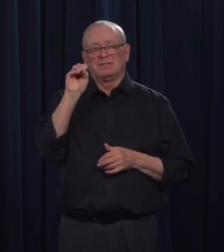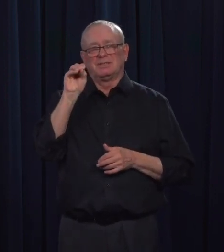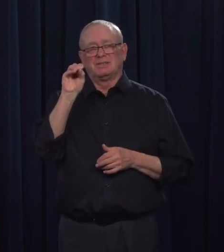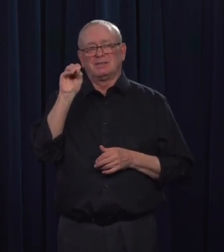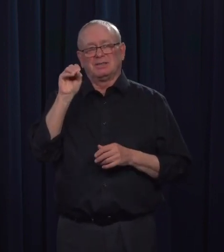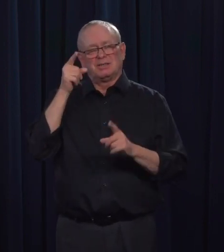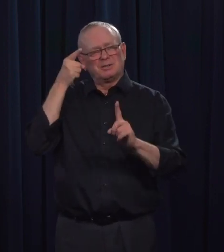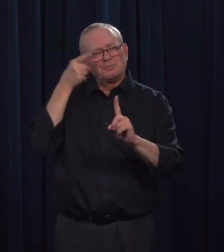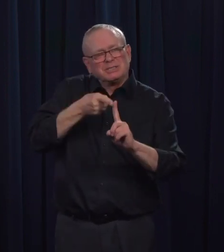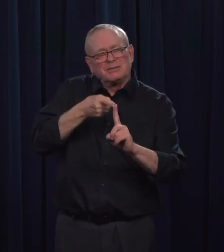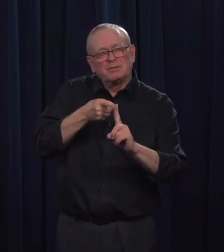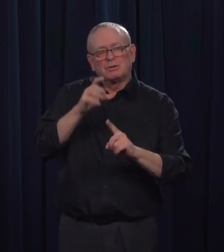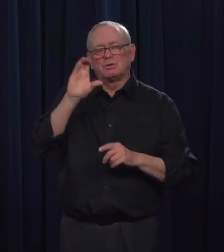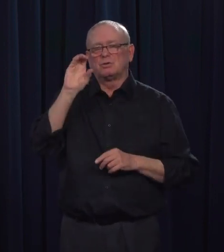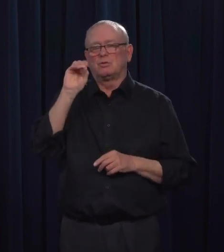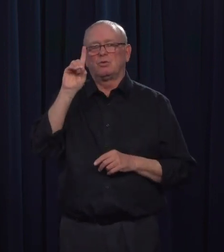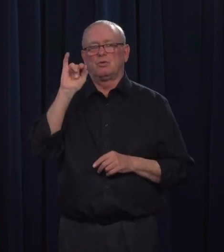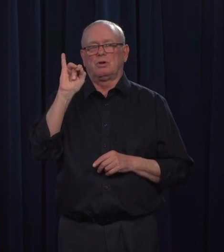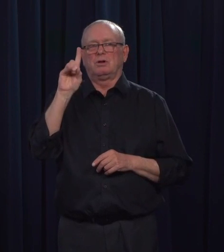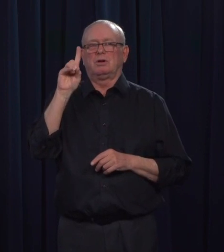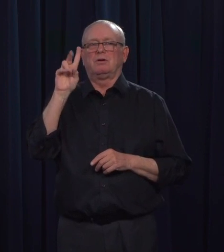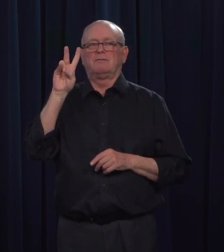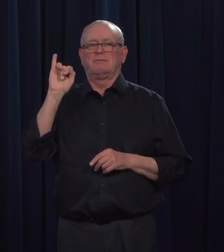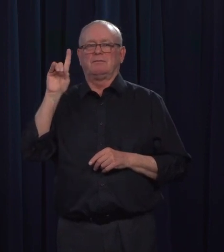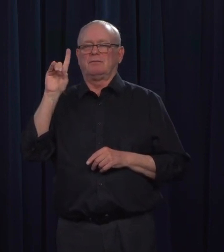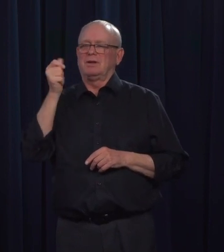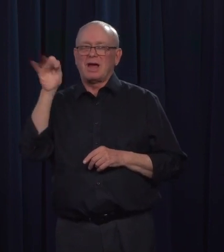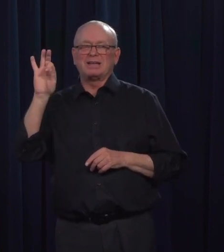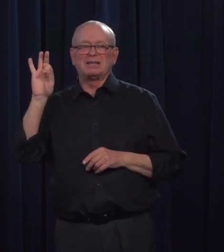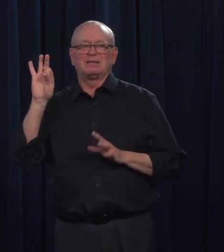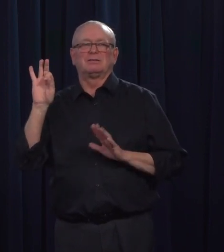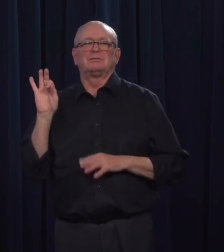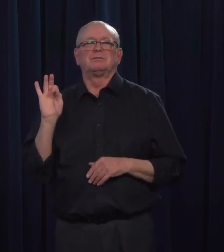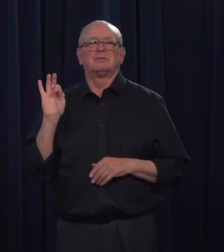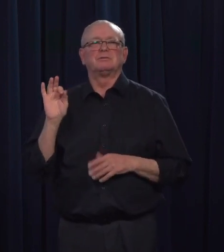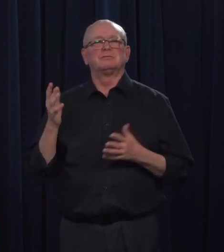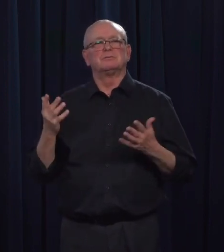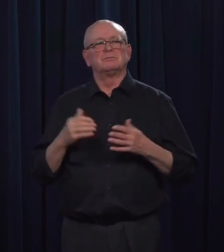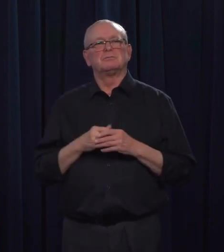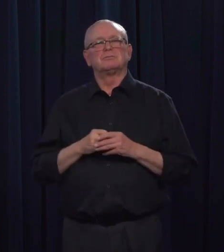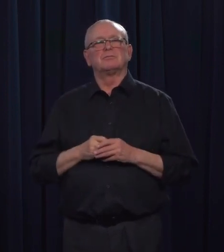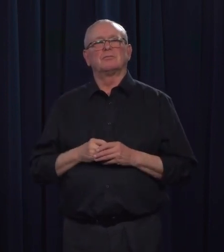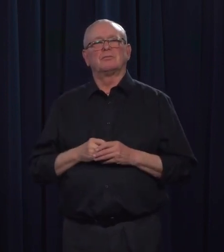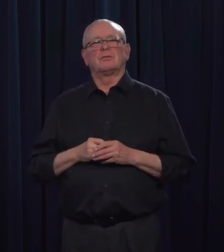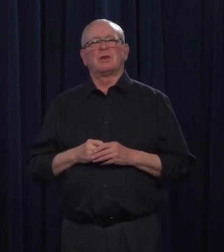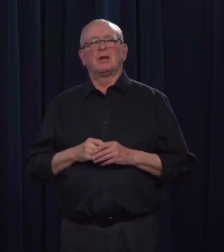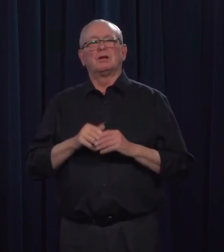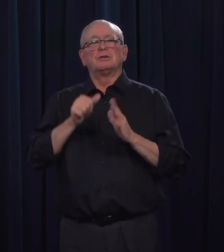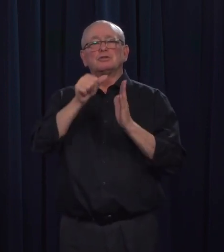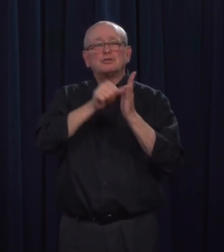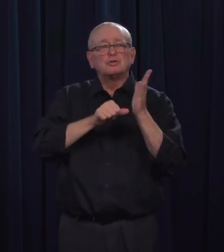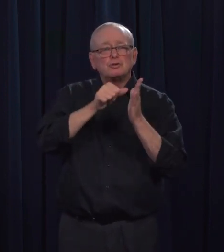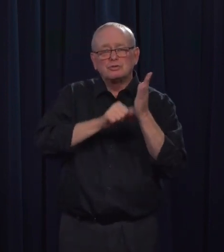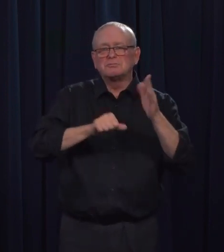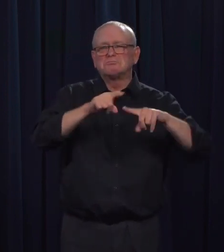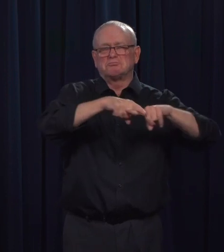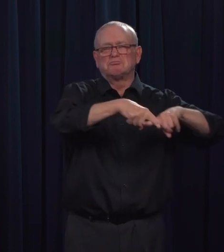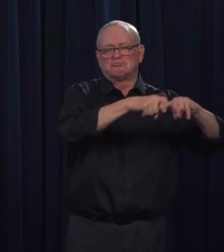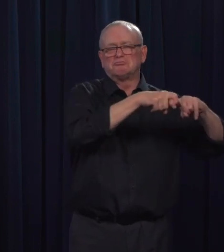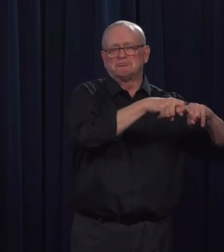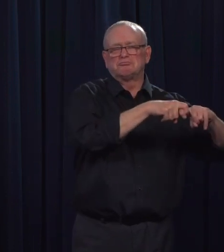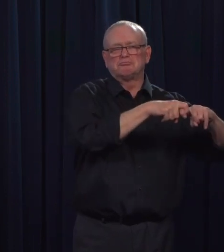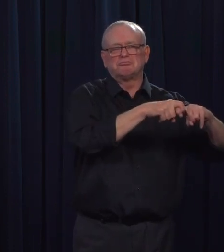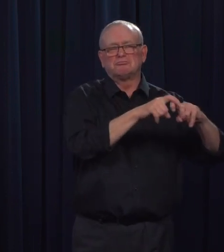those will come from the 8,500. So, for example, we've postponed surgical procedures, elective surgical procedures, That frees